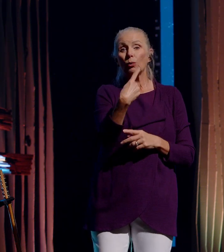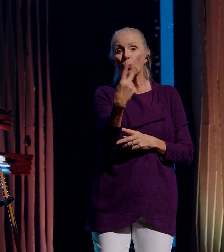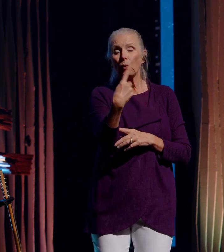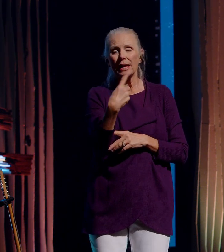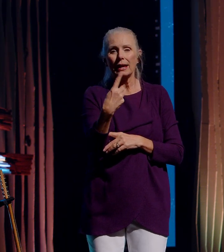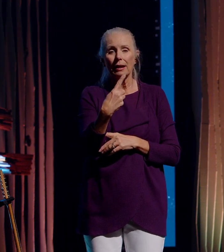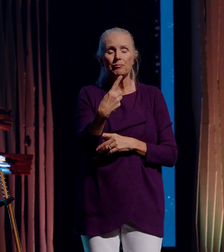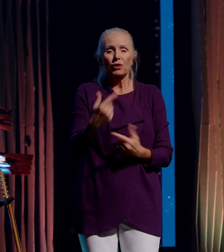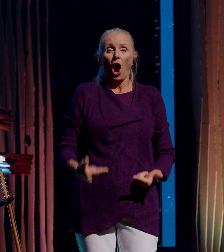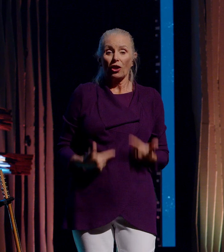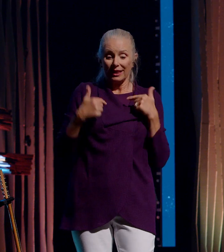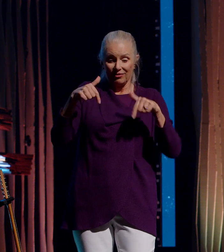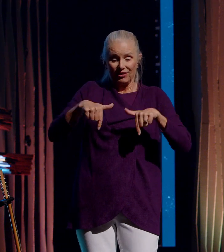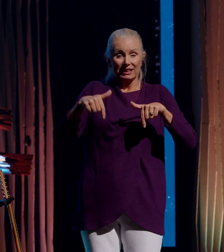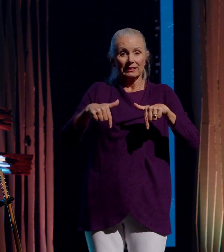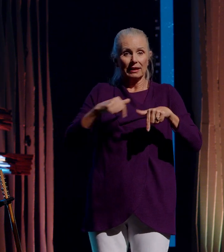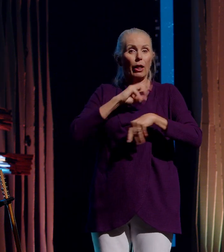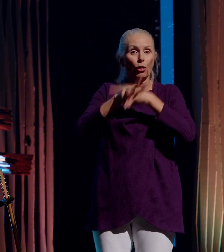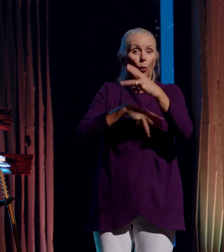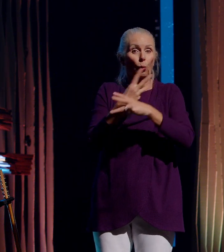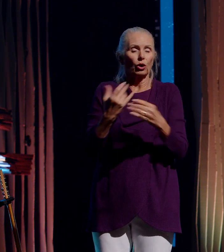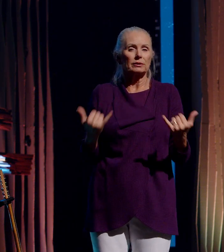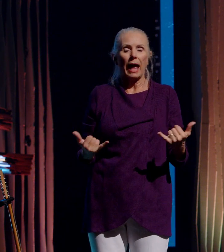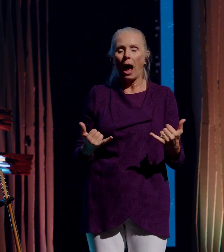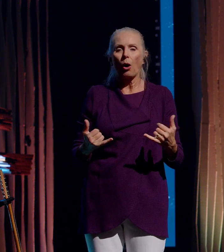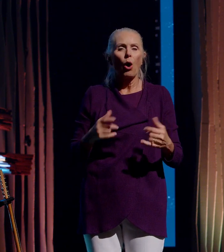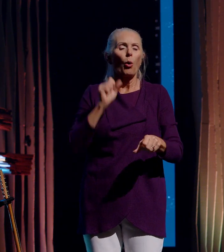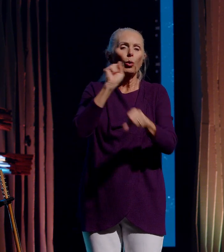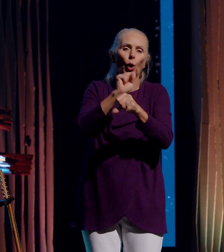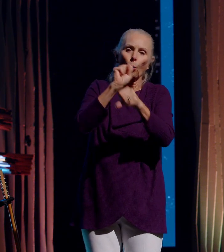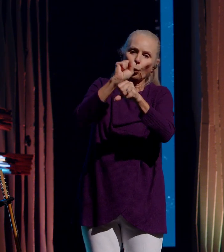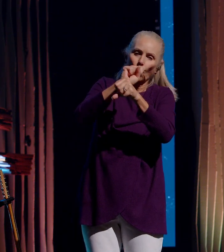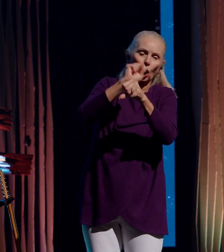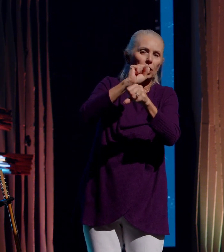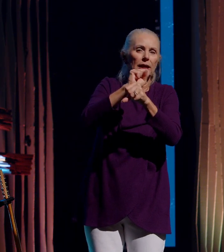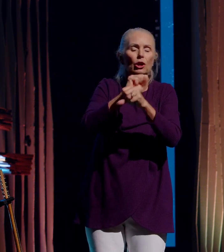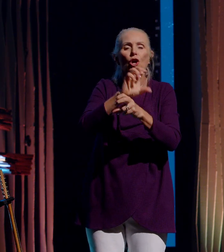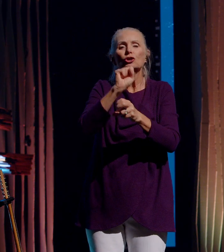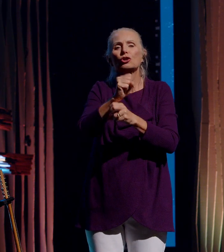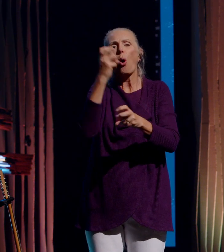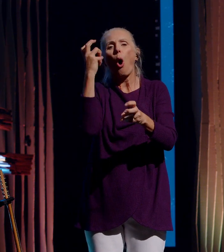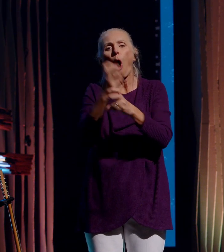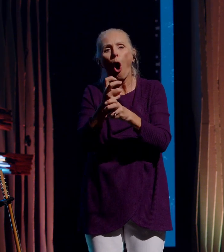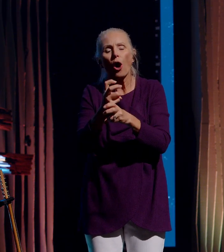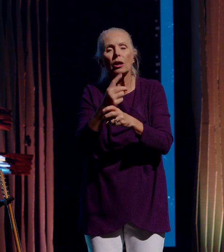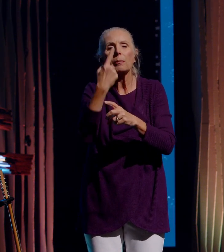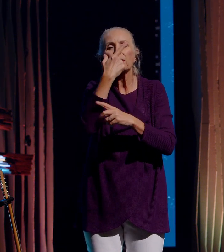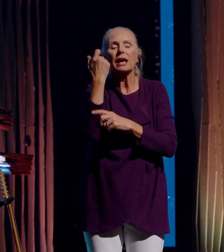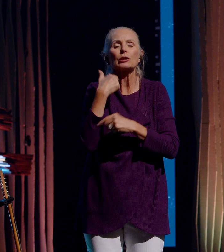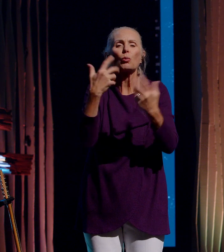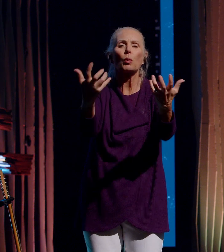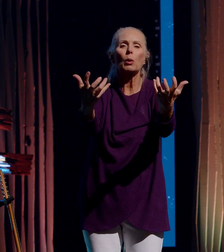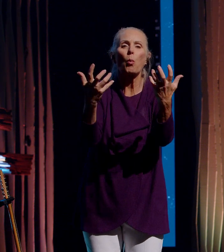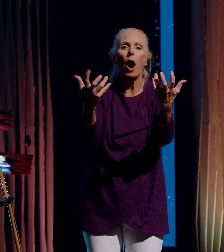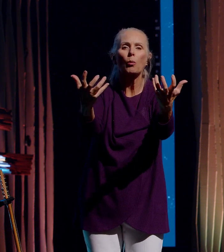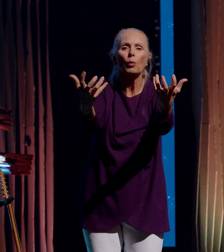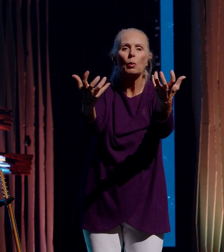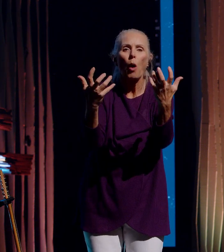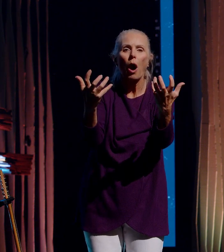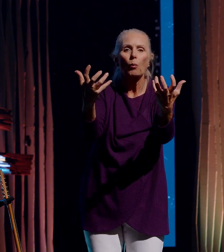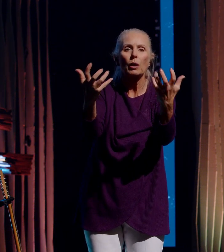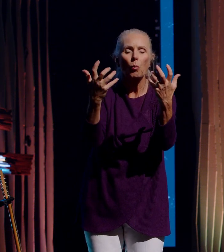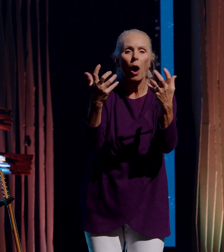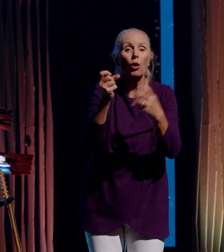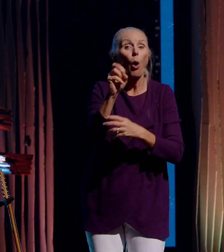comes for one of two reasons, and maybe sometimes both. The first one is want, and the second one is worry. See, when our hearts are full